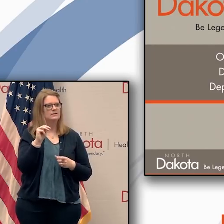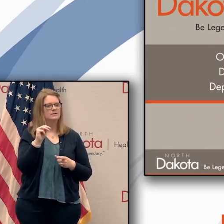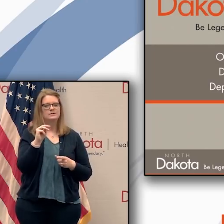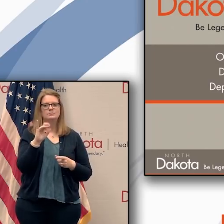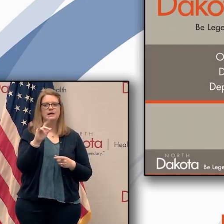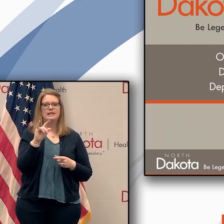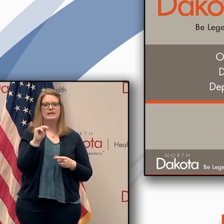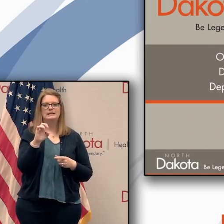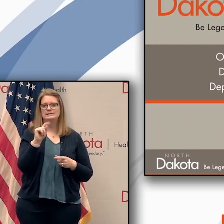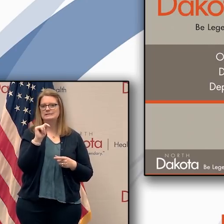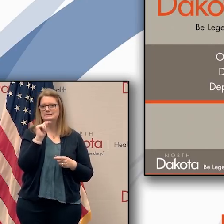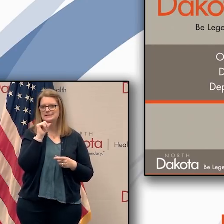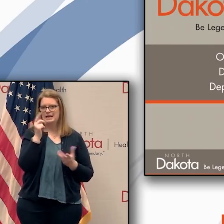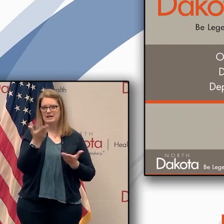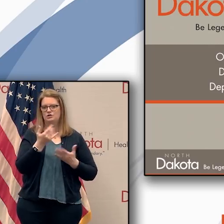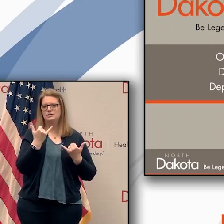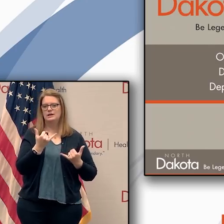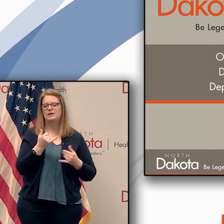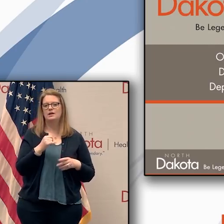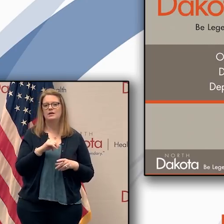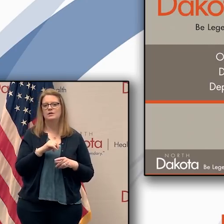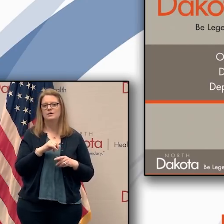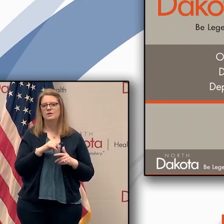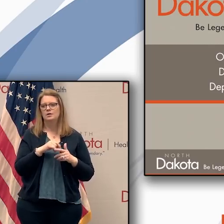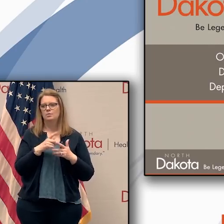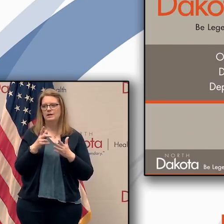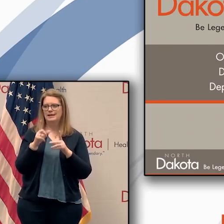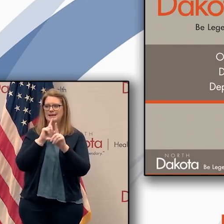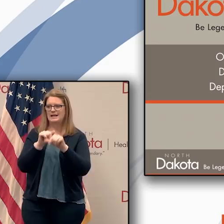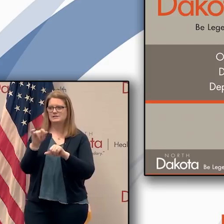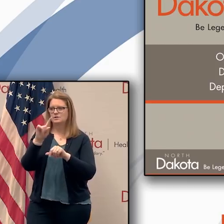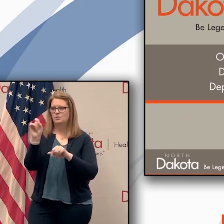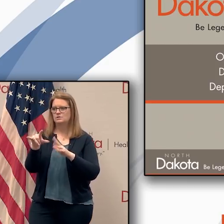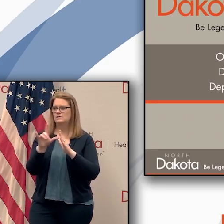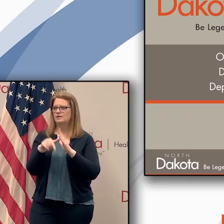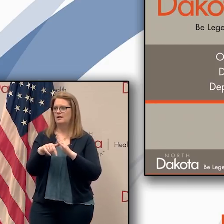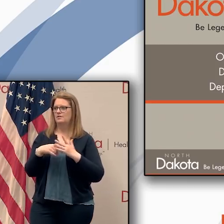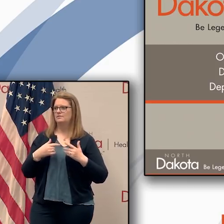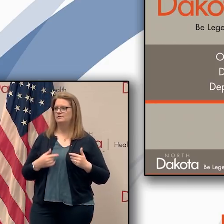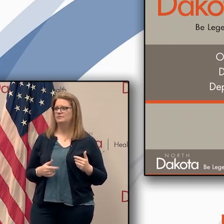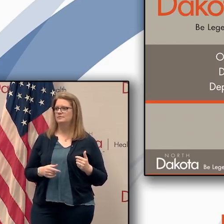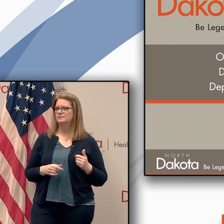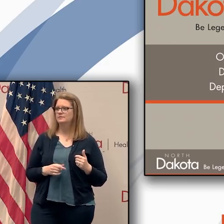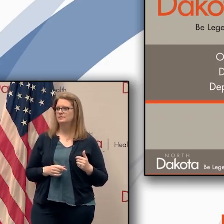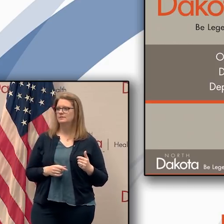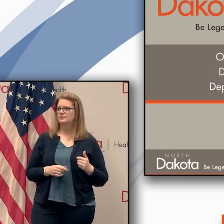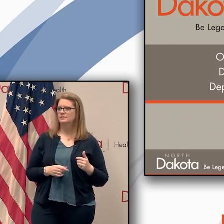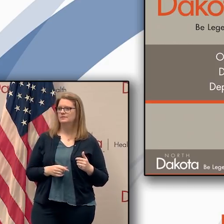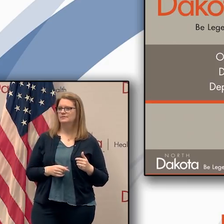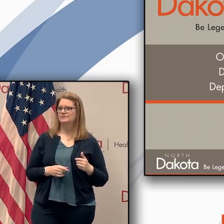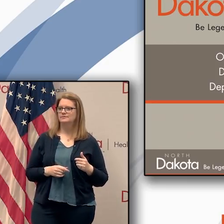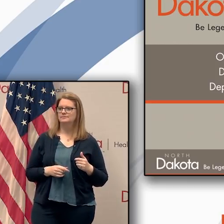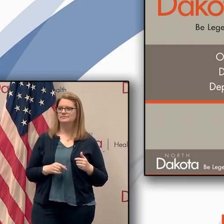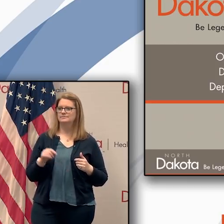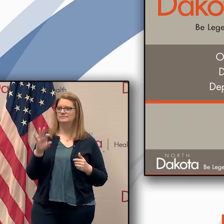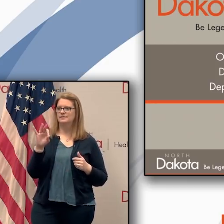Mylene is not here today. Okay, we can follow up on that, certainly. Thank you.